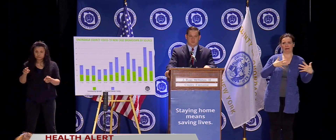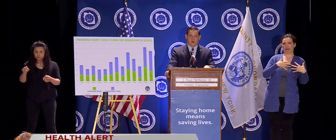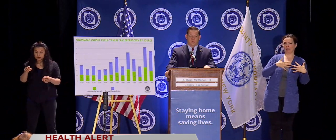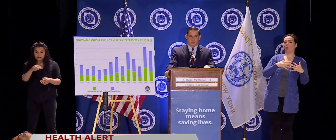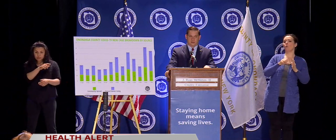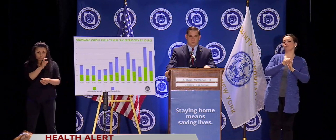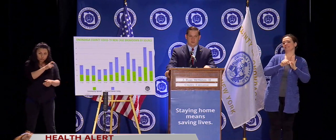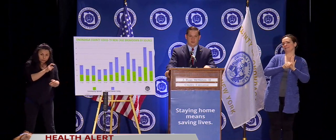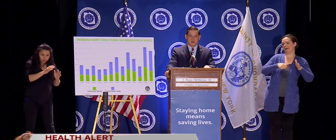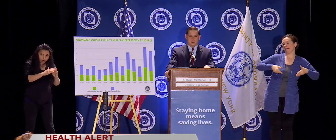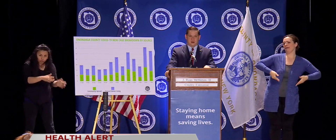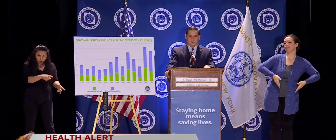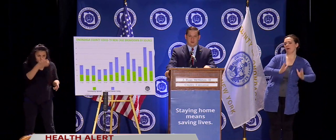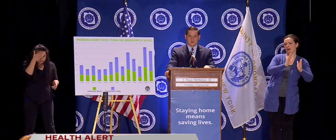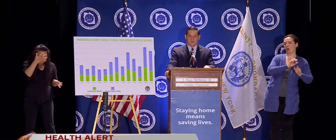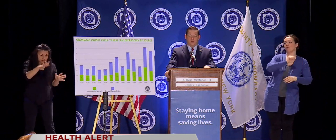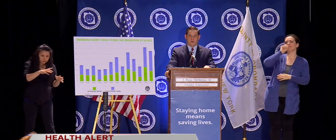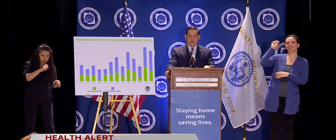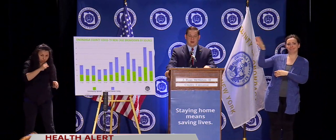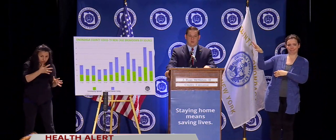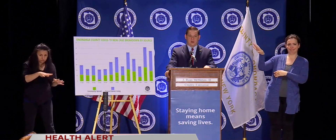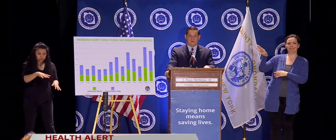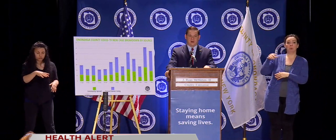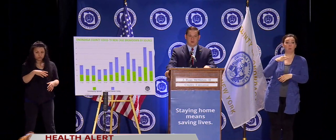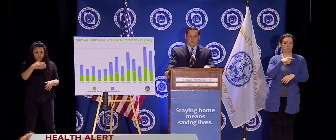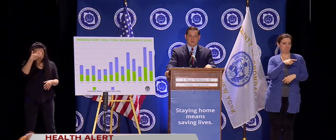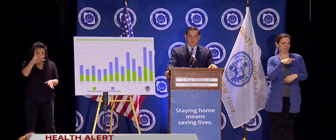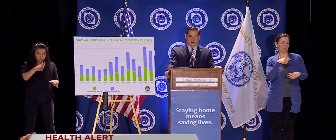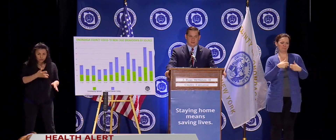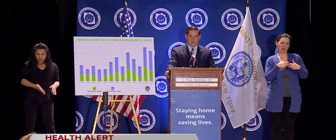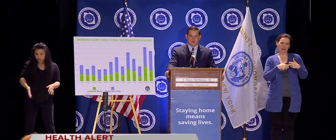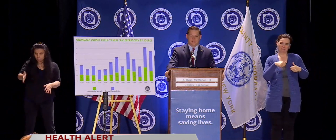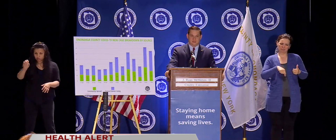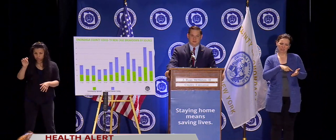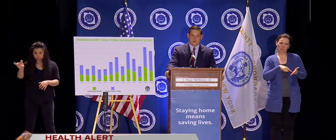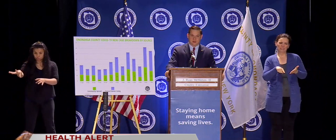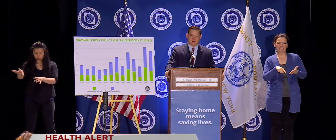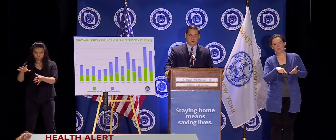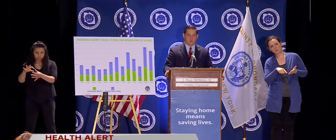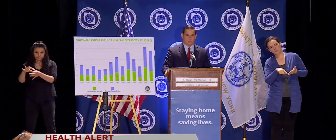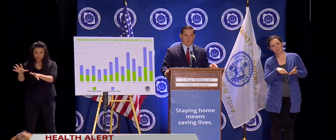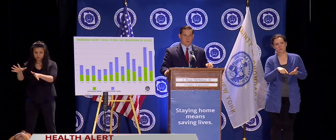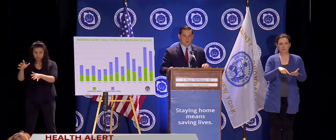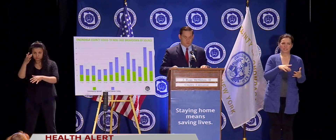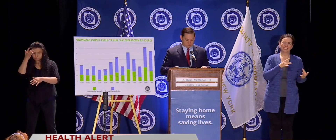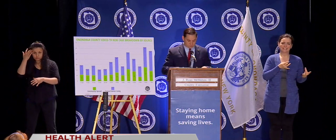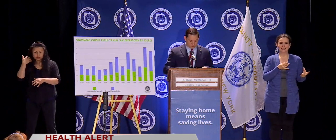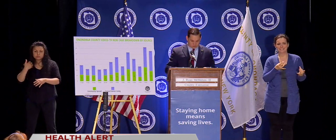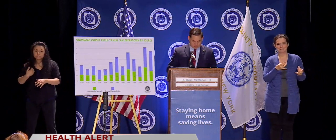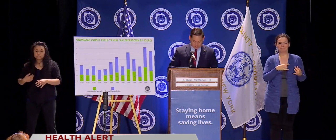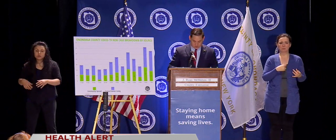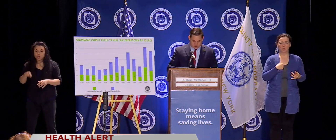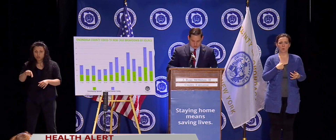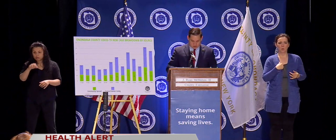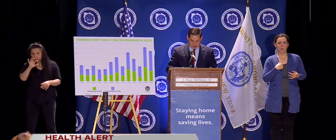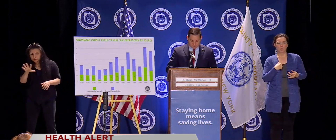been an issue all week. We now have had a call, and I'll get into the details of that call and what we're doing moving